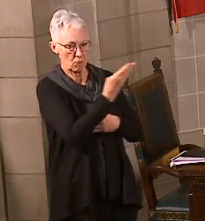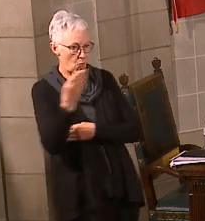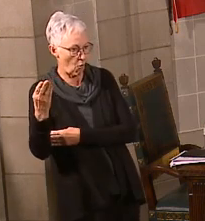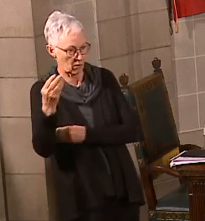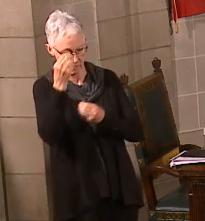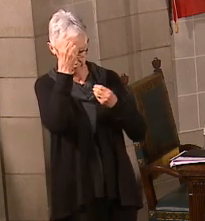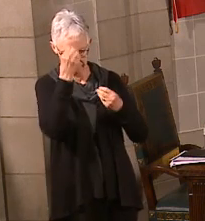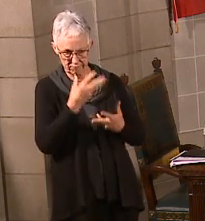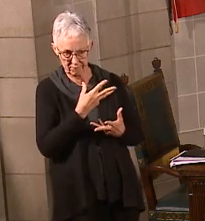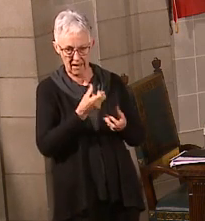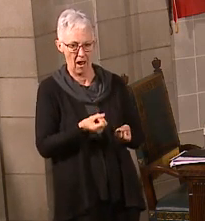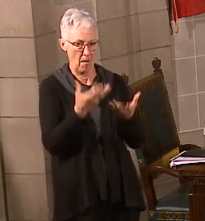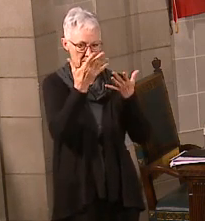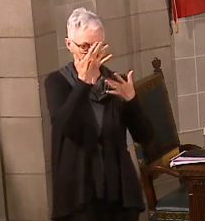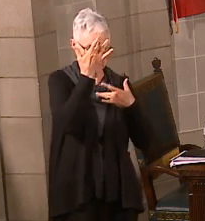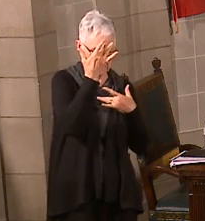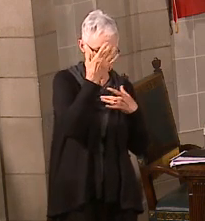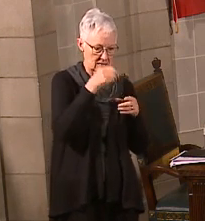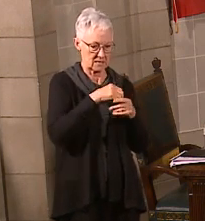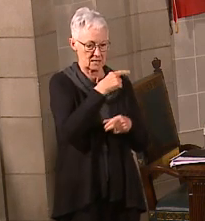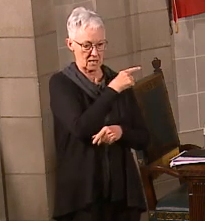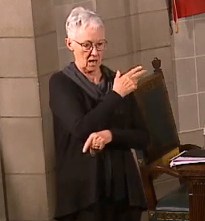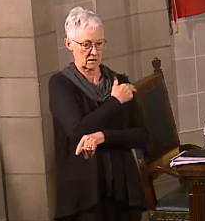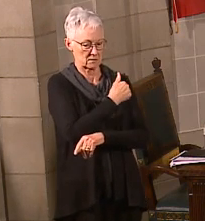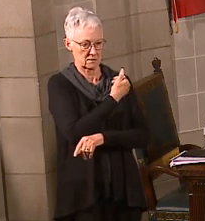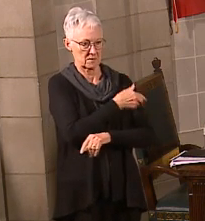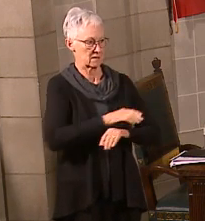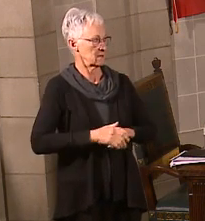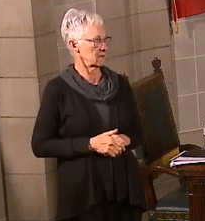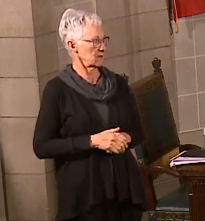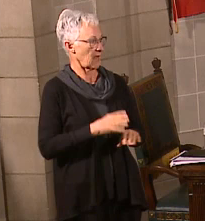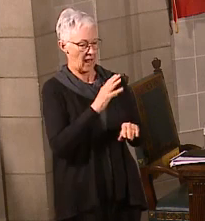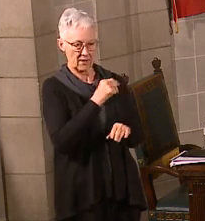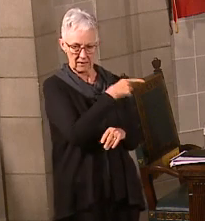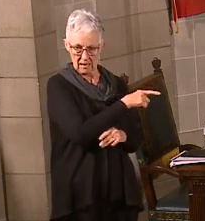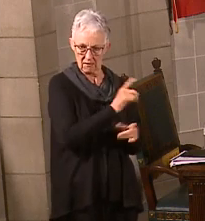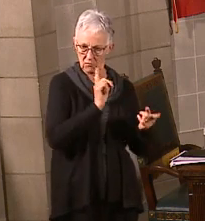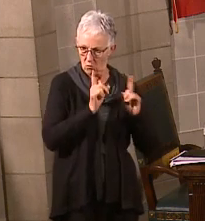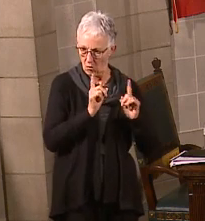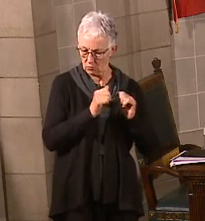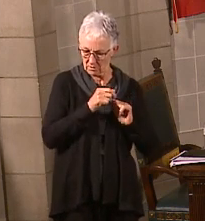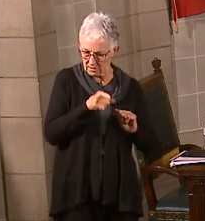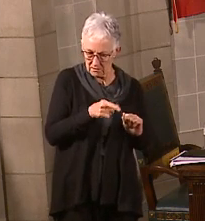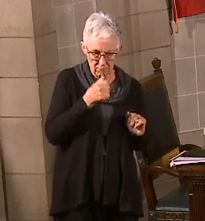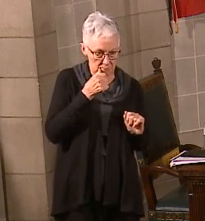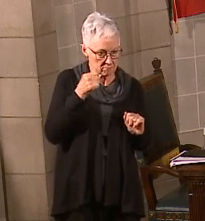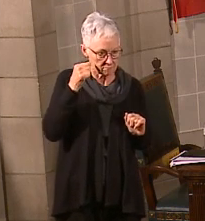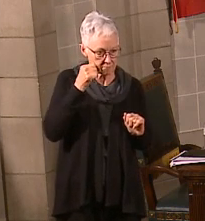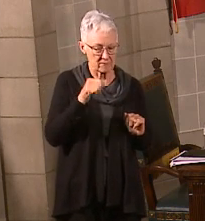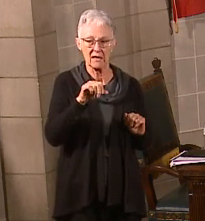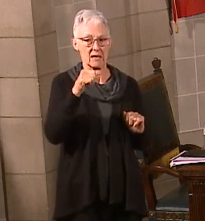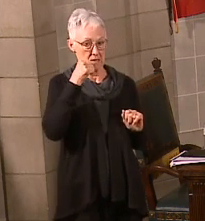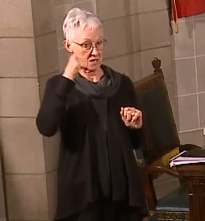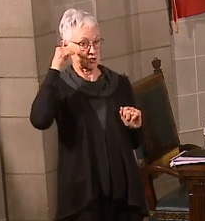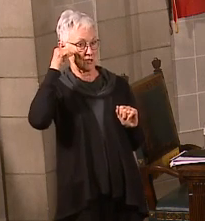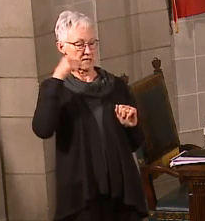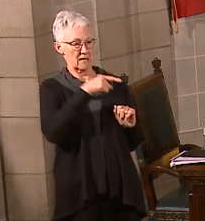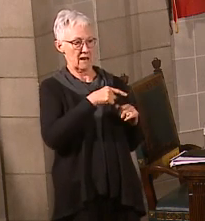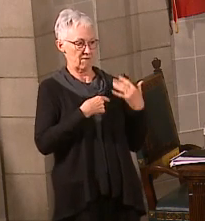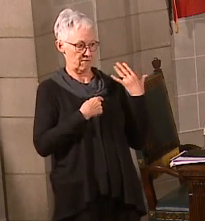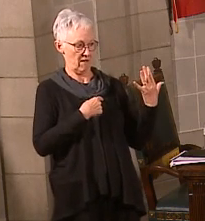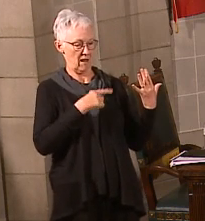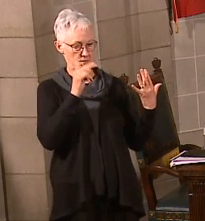can give you an update. He seemed very, again, calm today. They did transfer out 5 people yesterday, 2 that